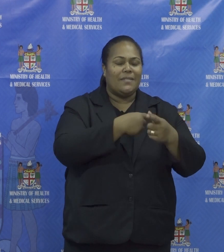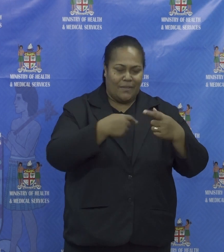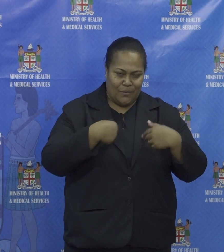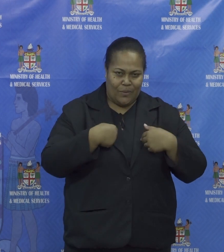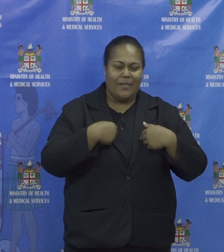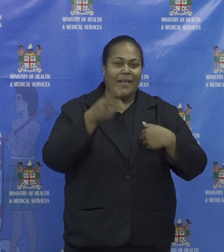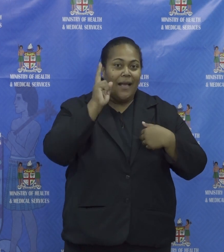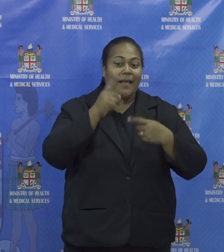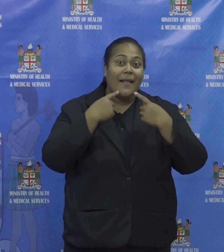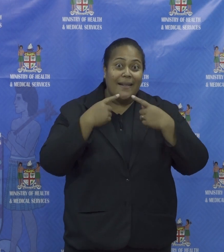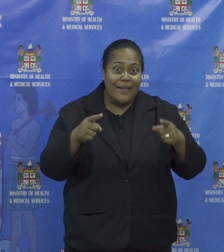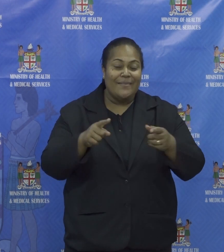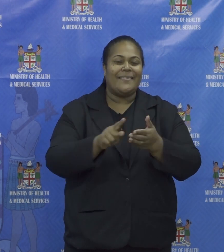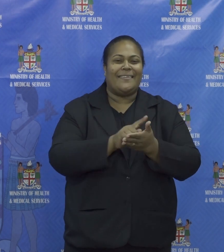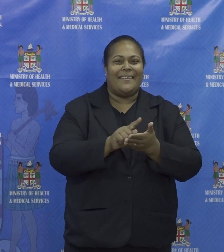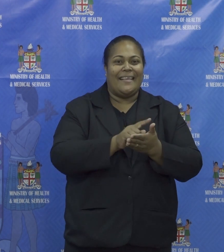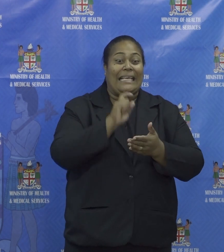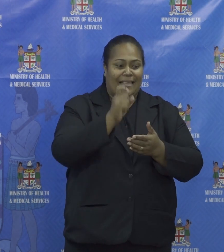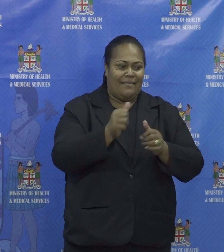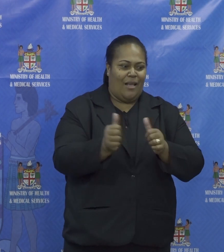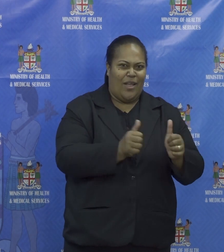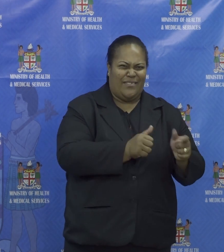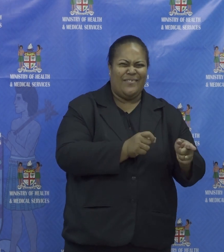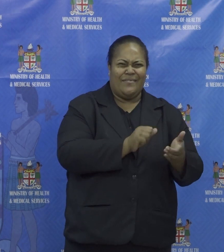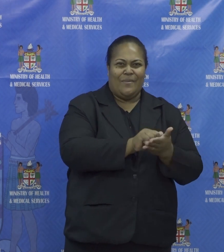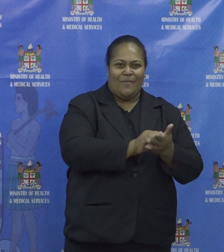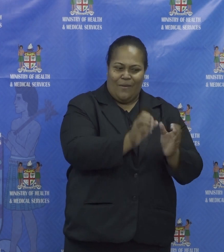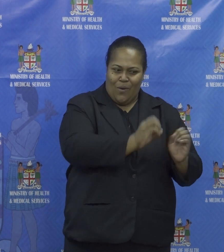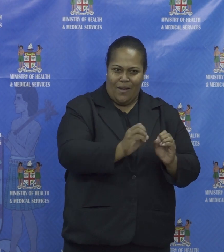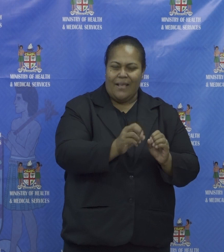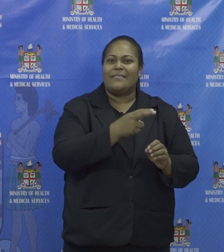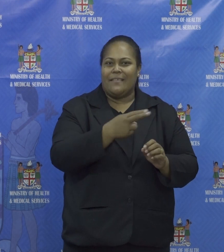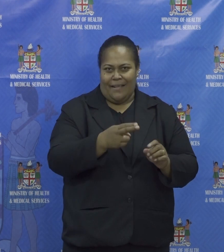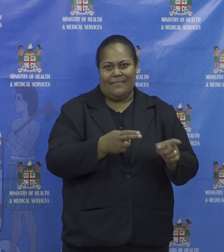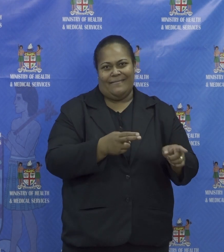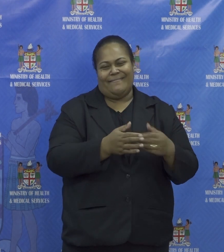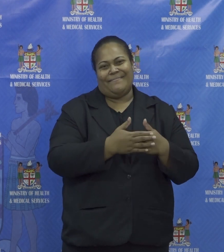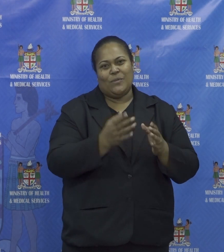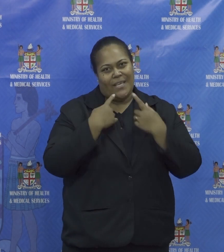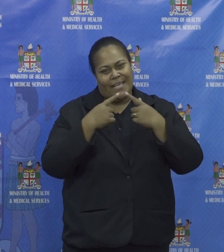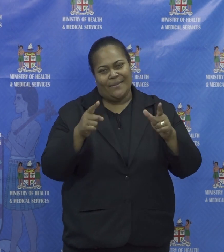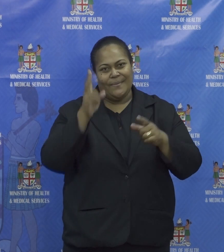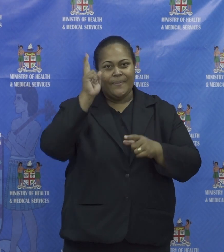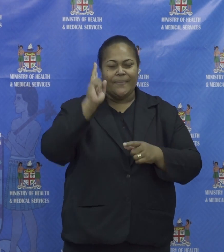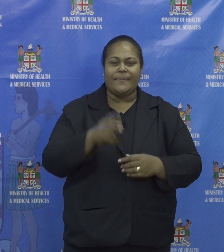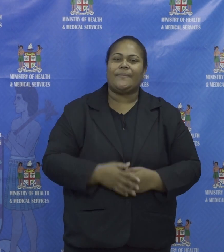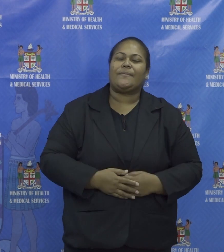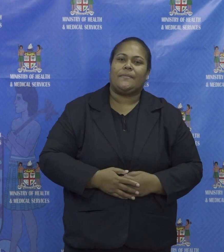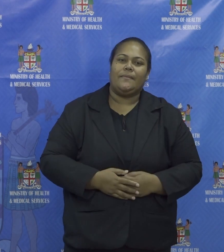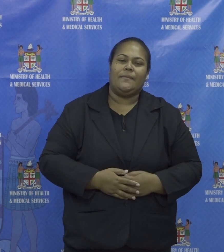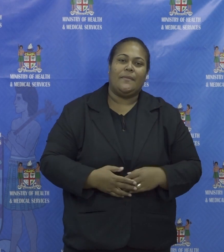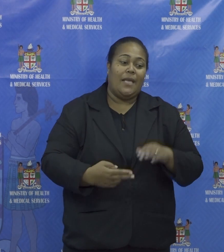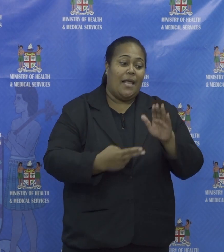the public, later of new arrangements for the SOPD clinic. The